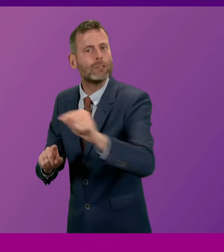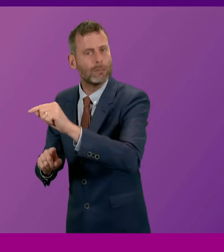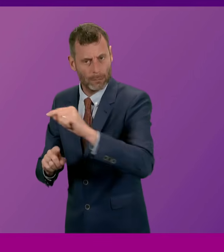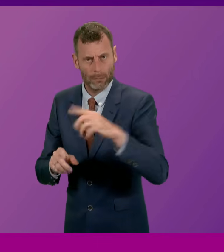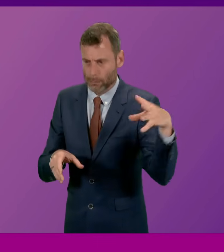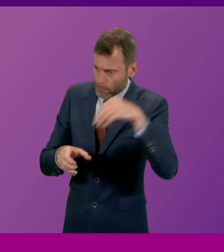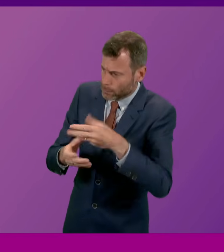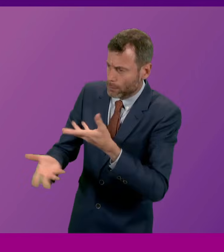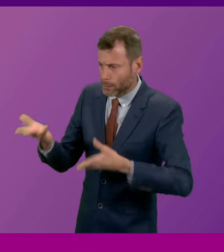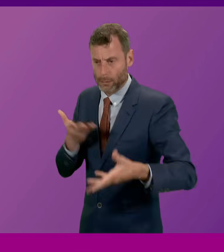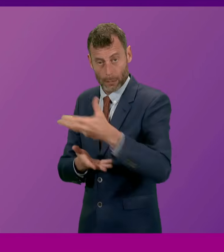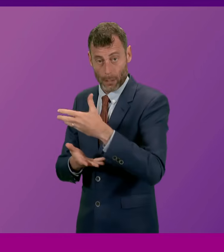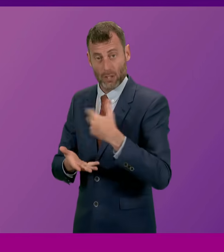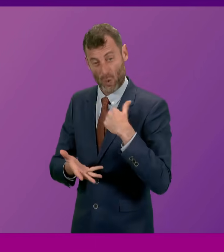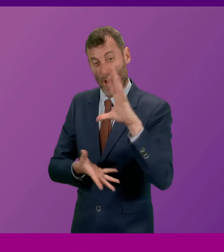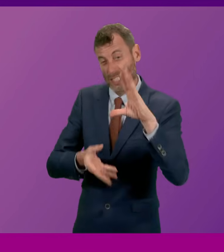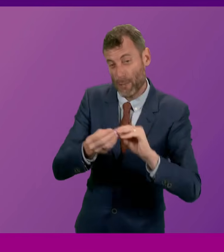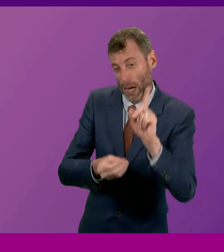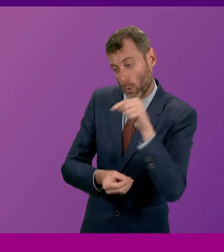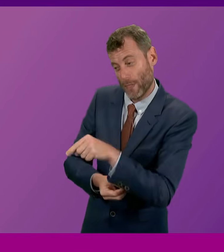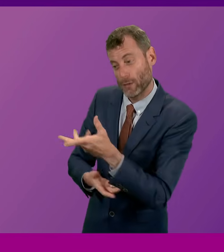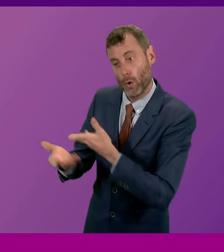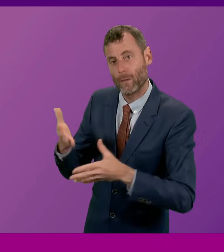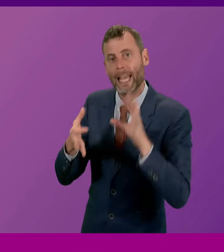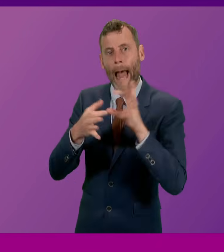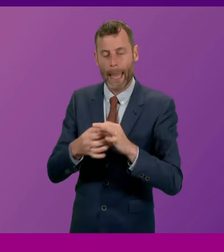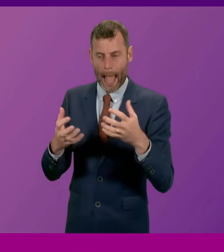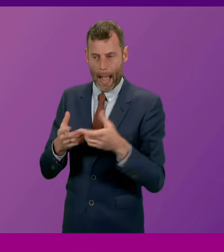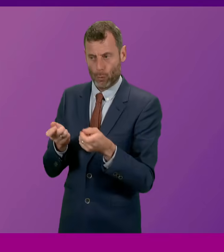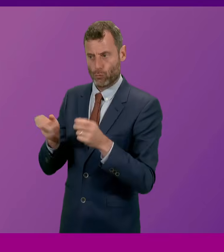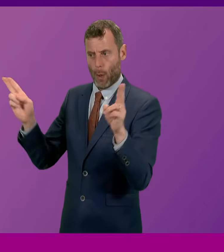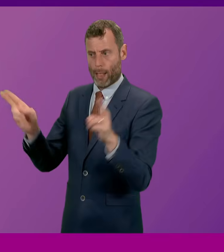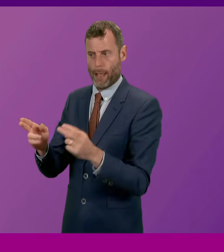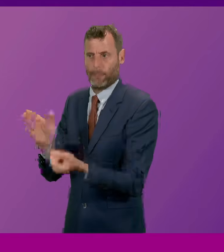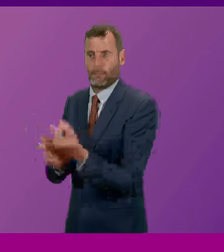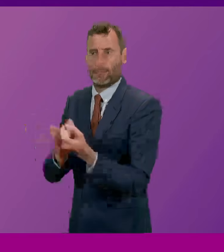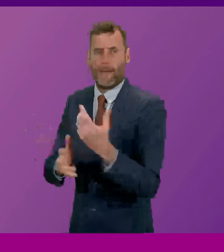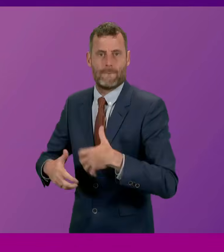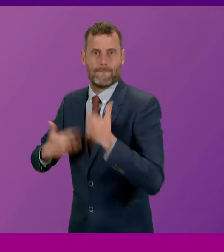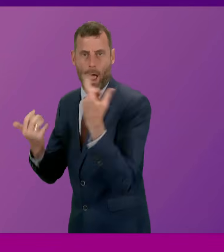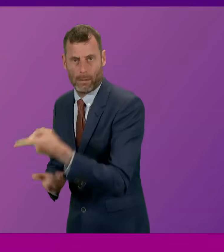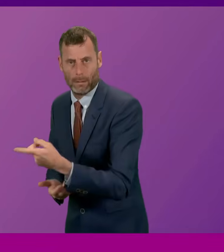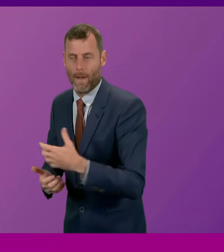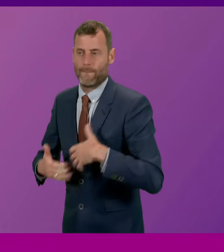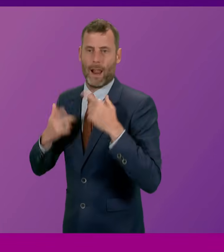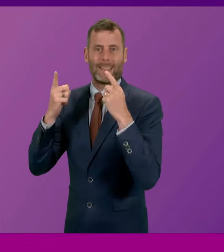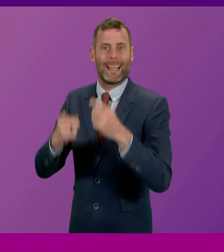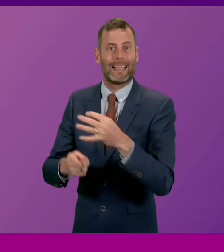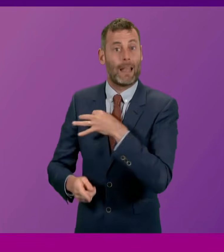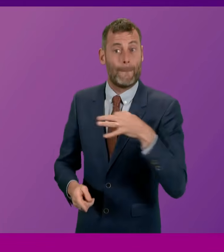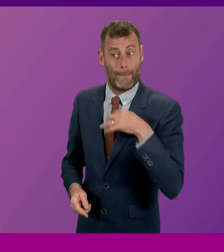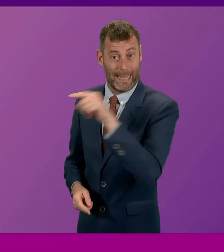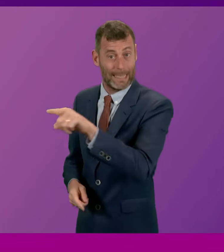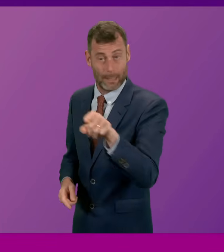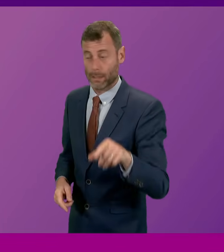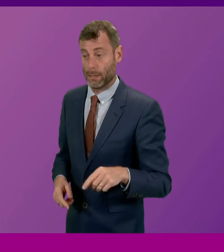that conversation, a whole variety of different people involved in violence reduction, Medics Against Violence, all those organisations